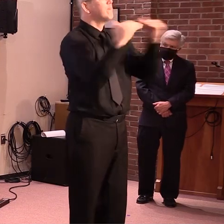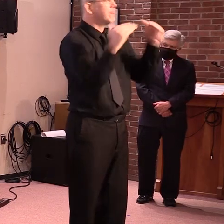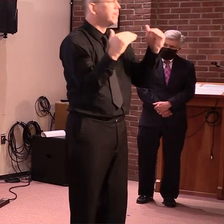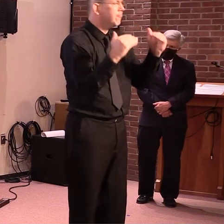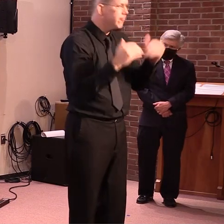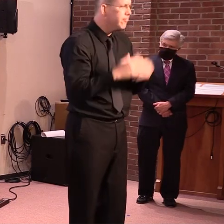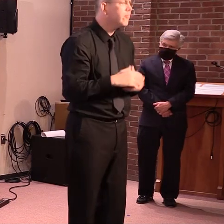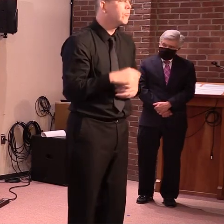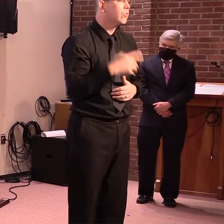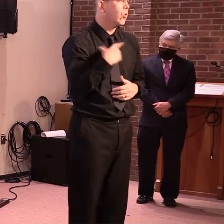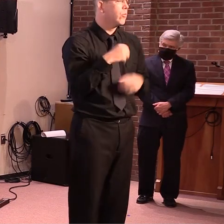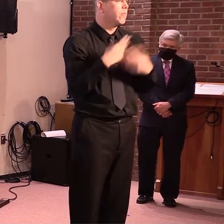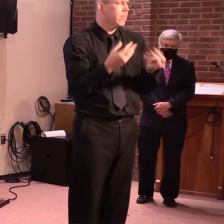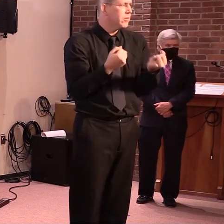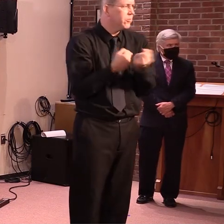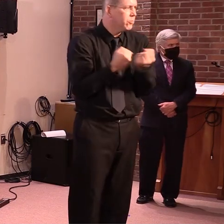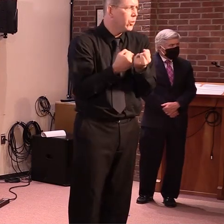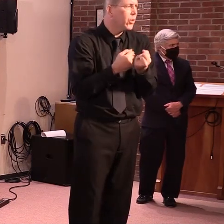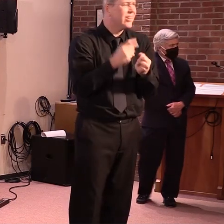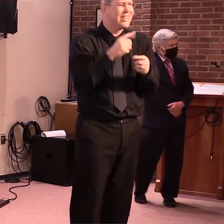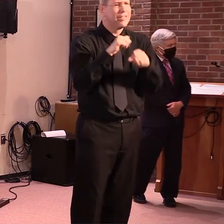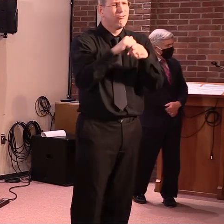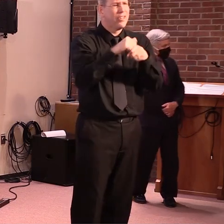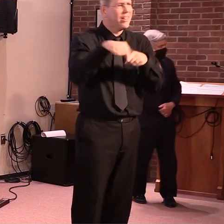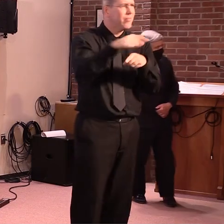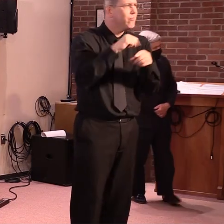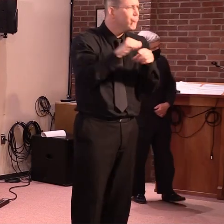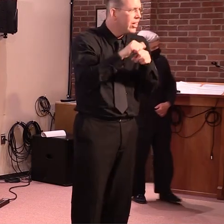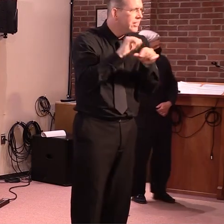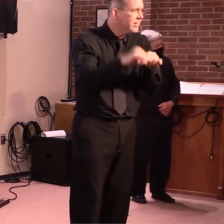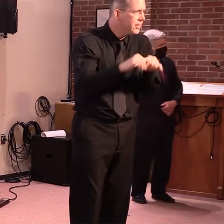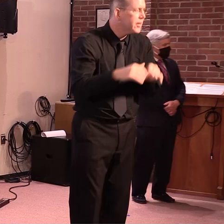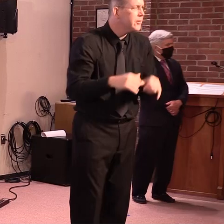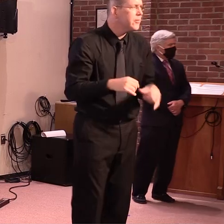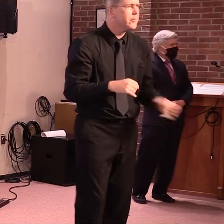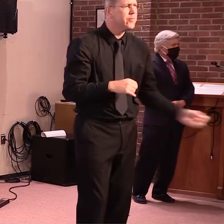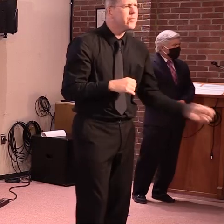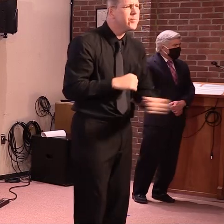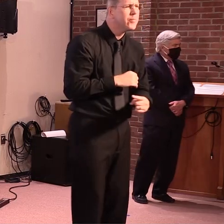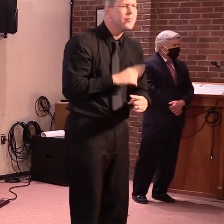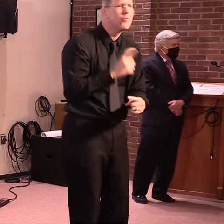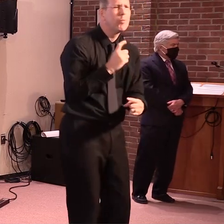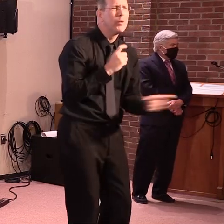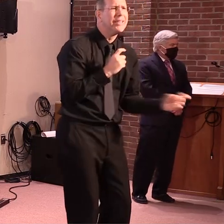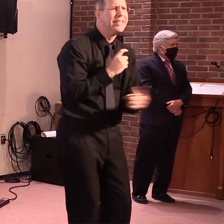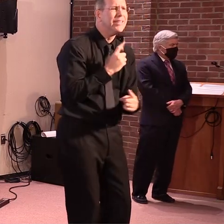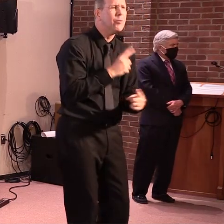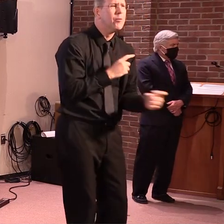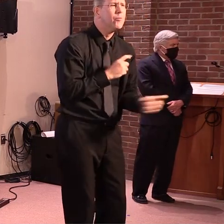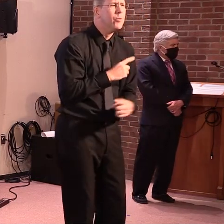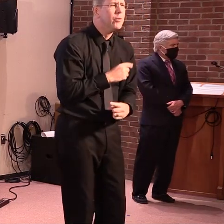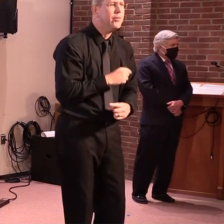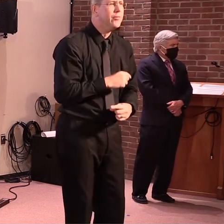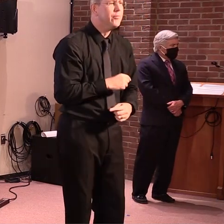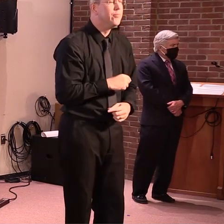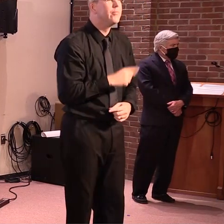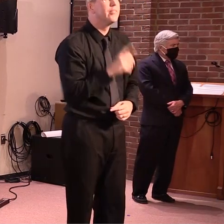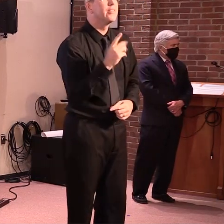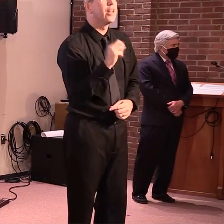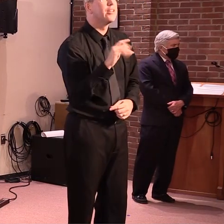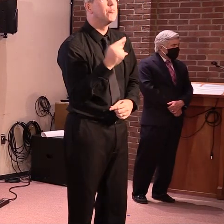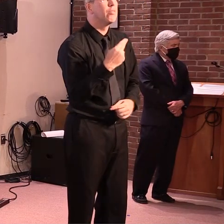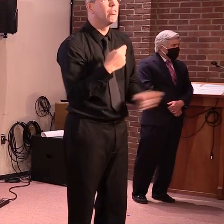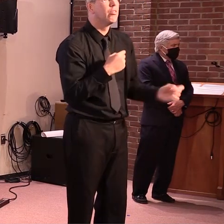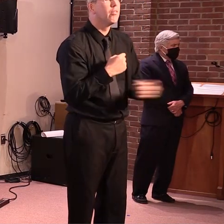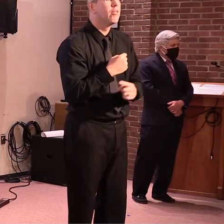it, and we need to practice it. Just a quick one with Dan Smith. How many members of the class of 2020, and how much